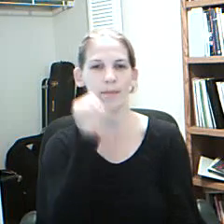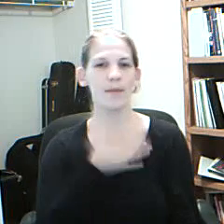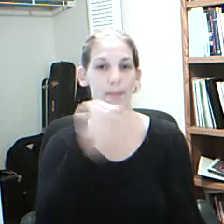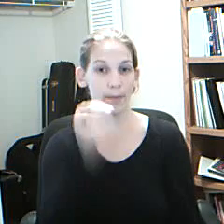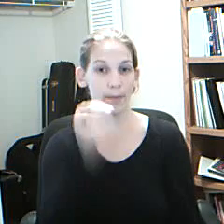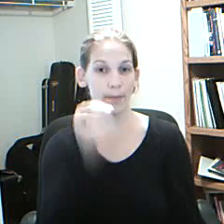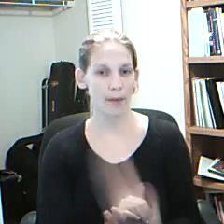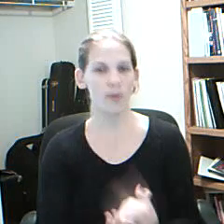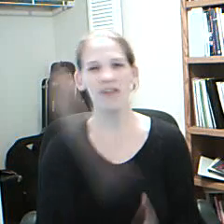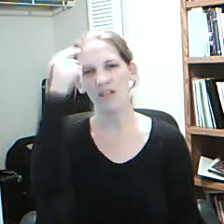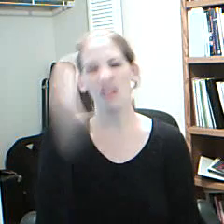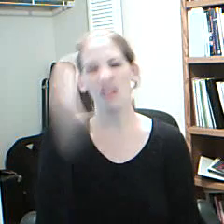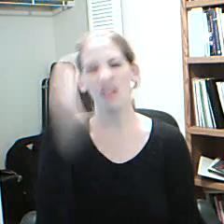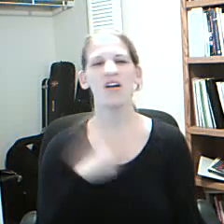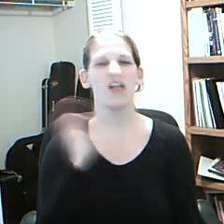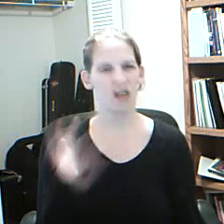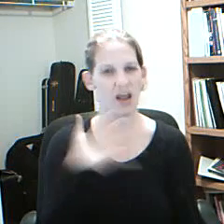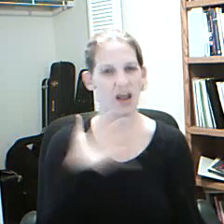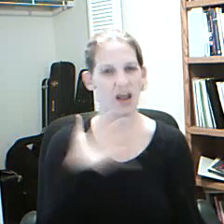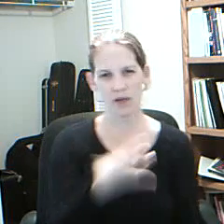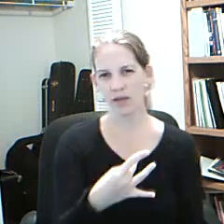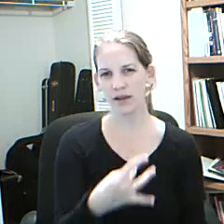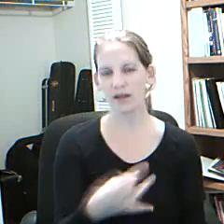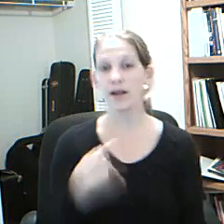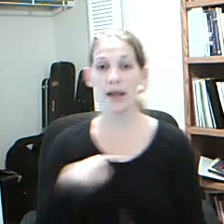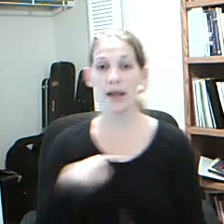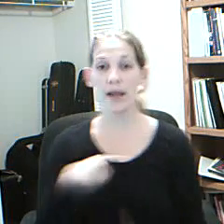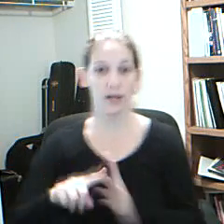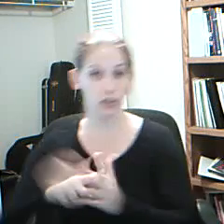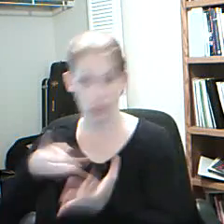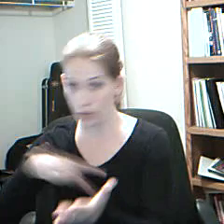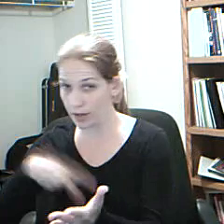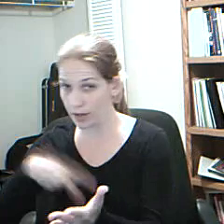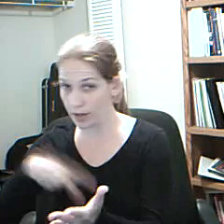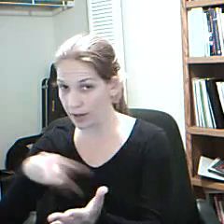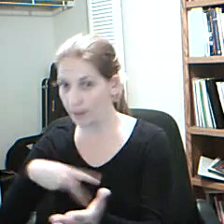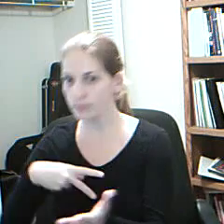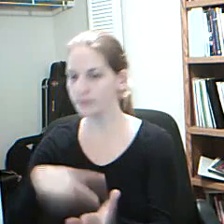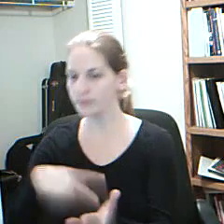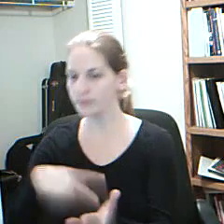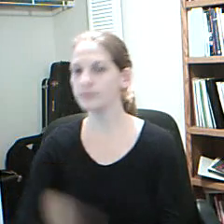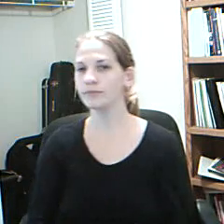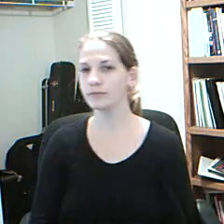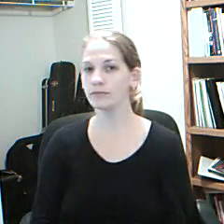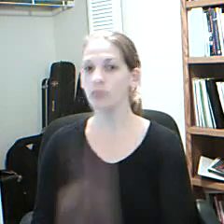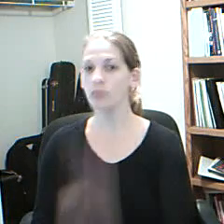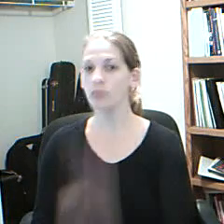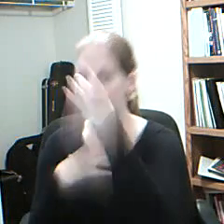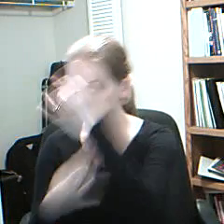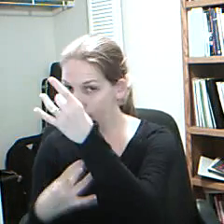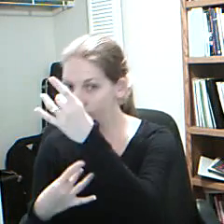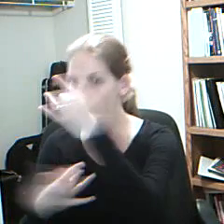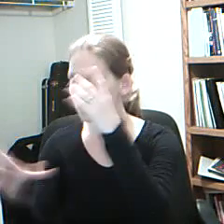I've been digging into it, and it's been a really good read. But one thing that I learned just out of the first